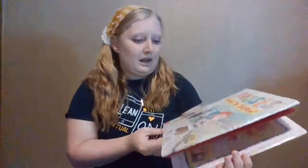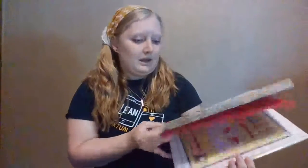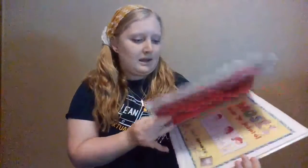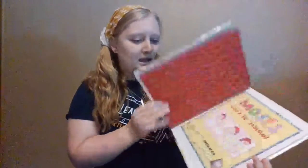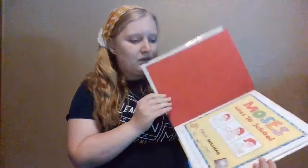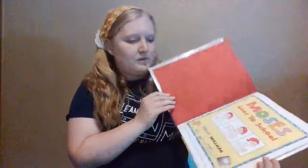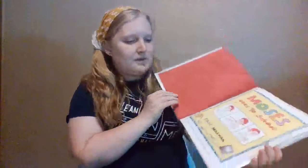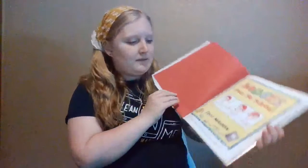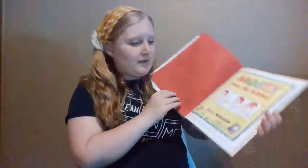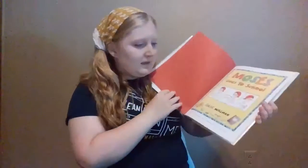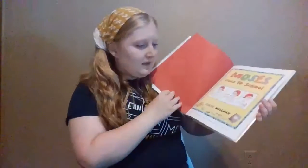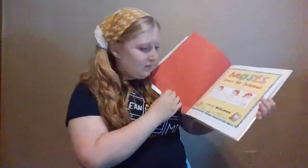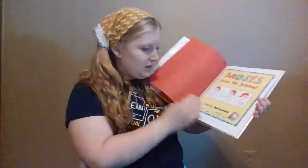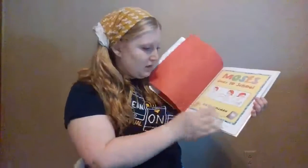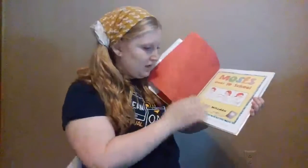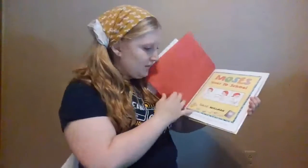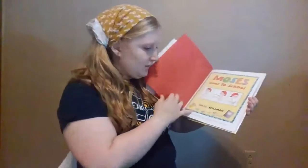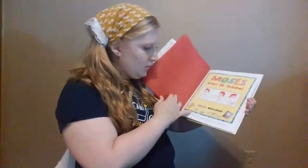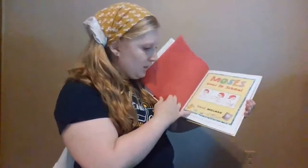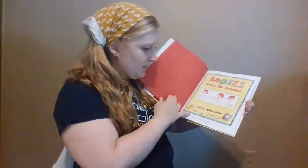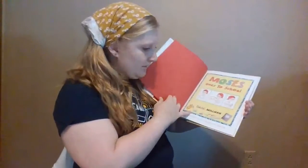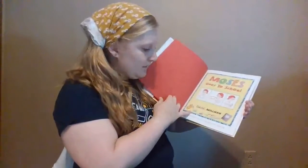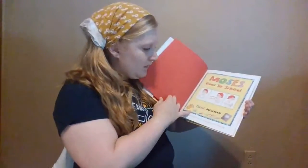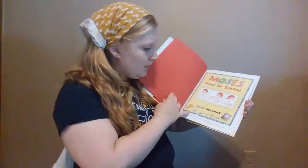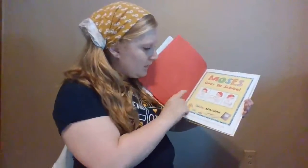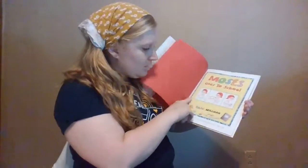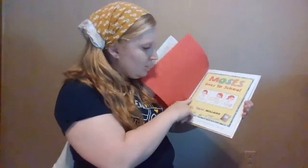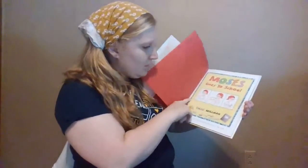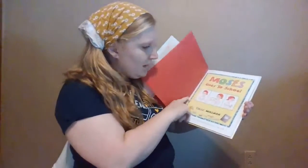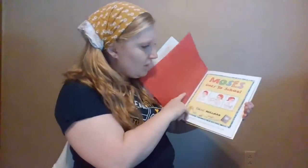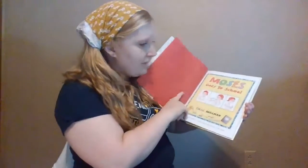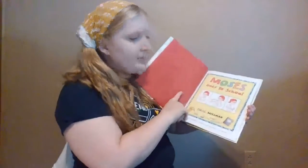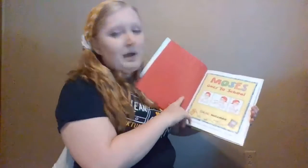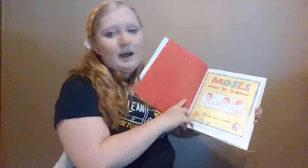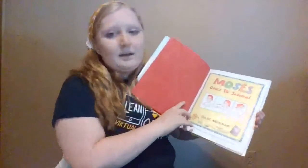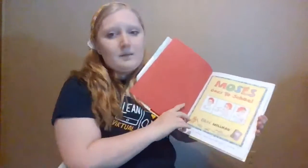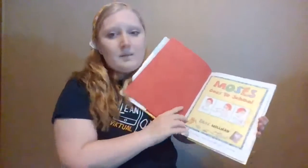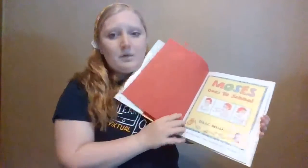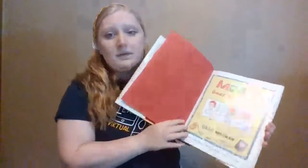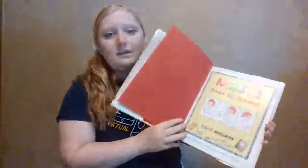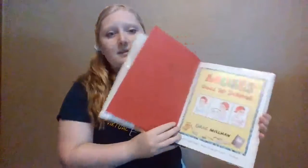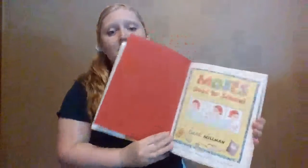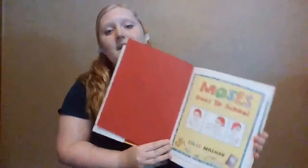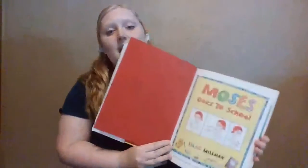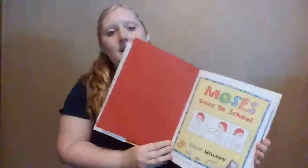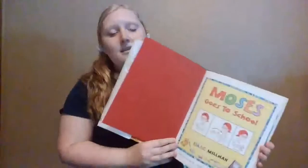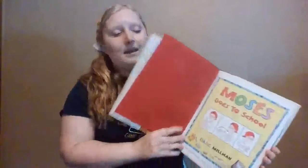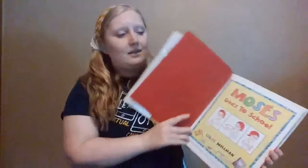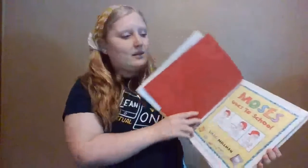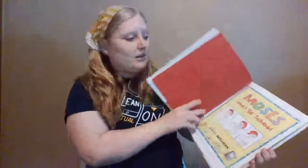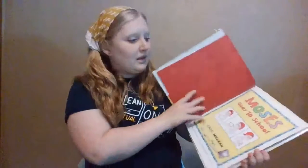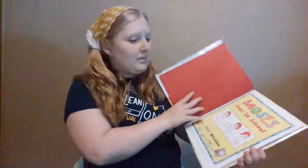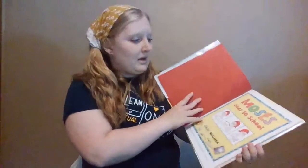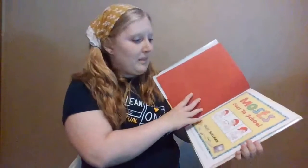And he uses sign language in his school. So we are going to practice with Moses some signs and learn a little bit